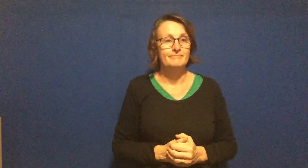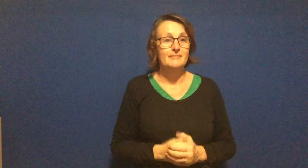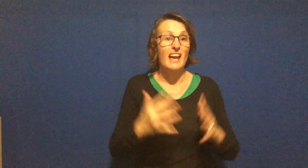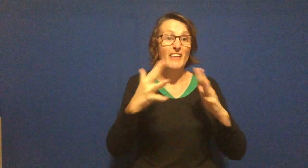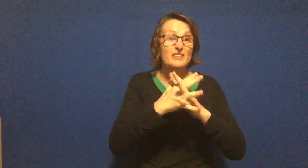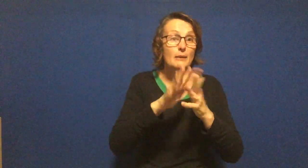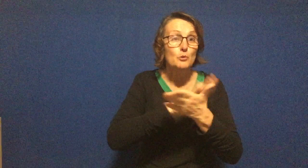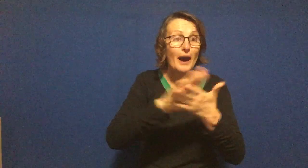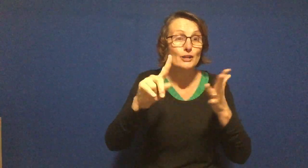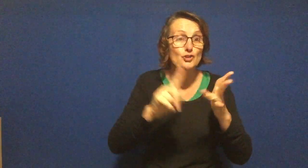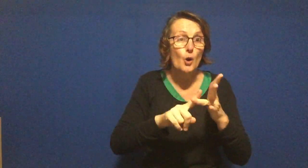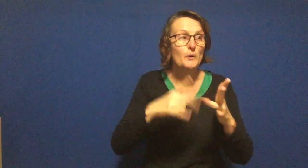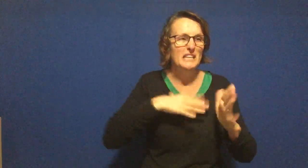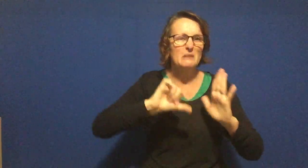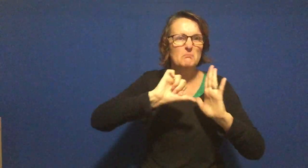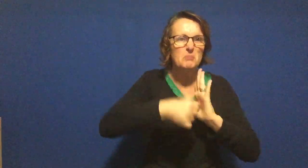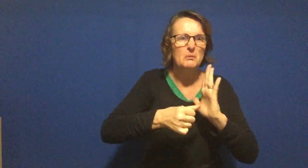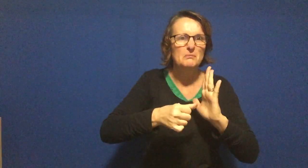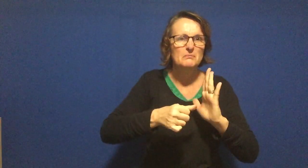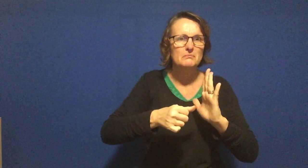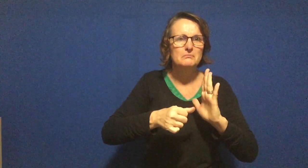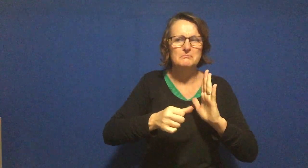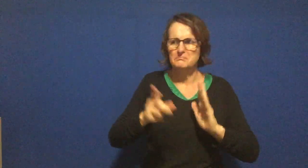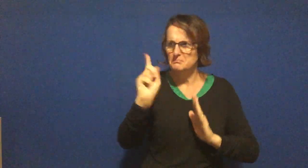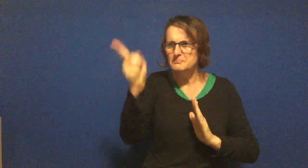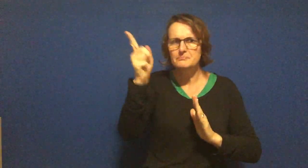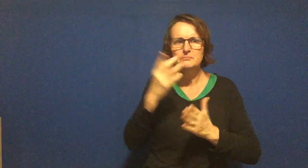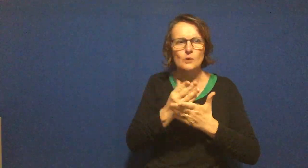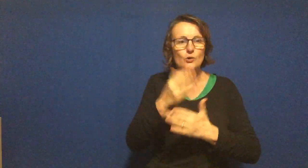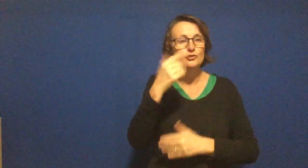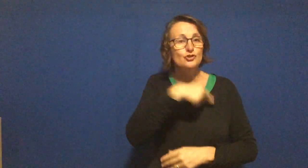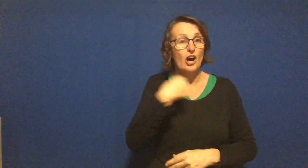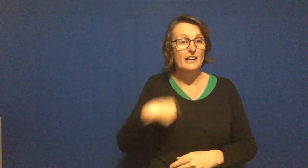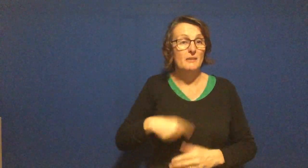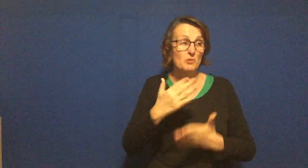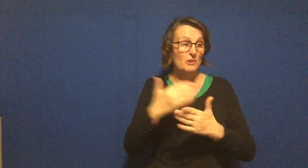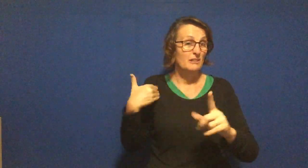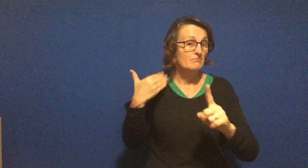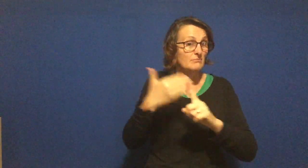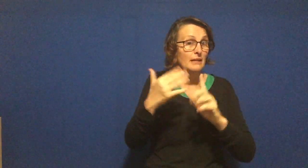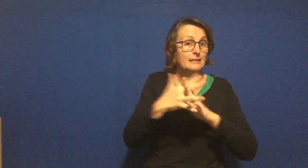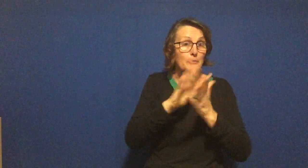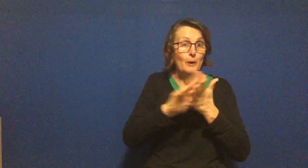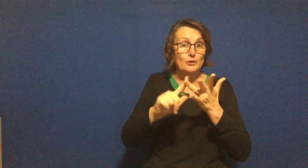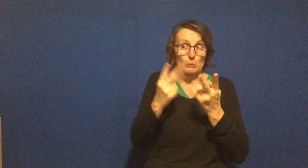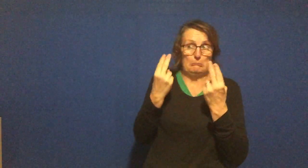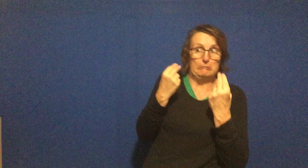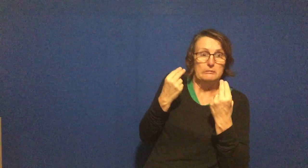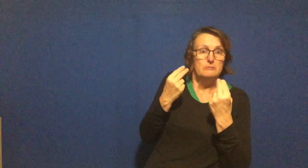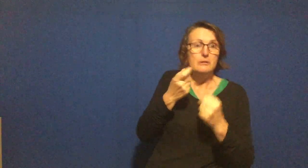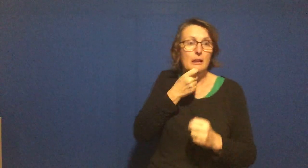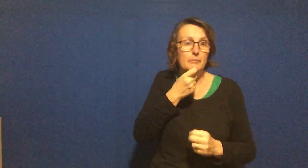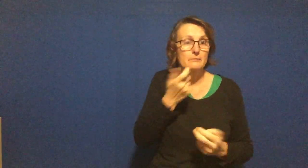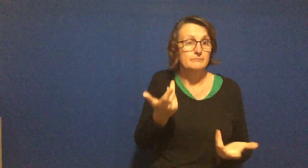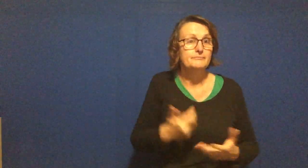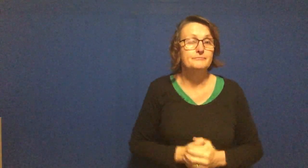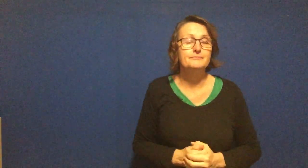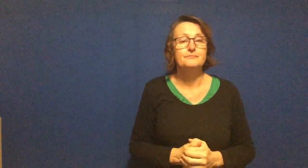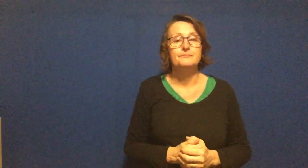so far they've buckled to China almost at every turn. Yeah, so that's really interesting, and I mean, this is playing out in real time, and one of the countries that's held up as a